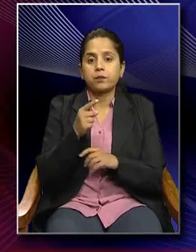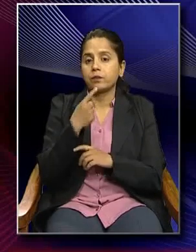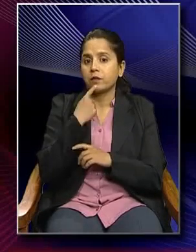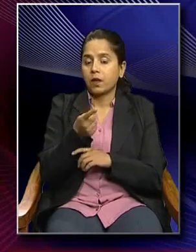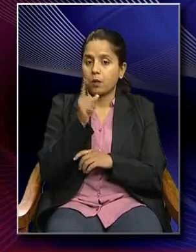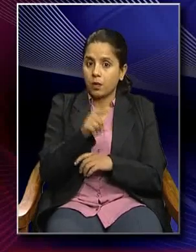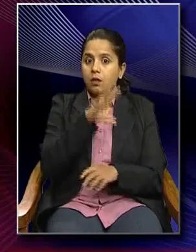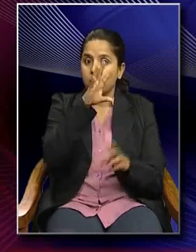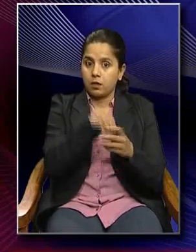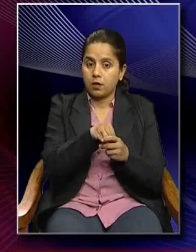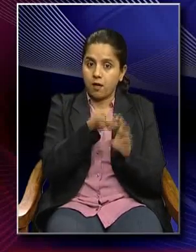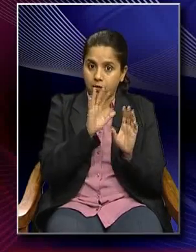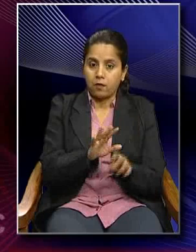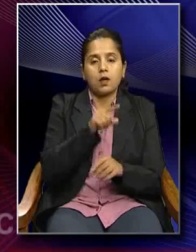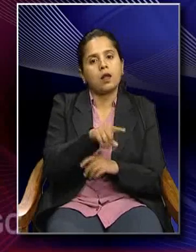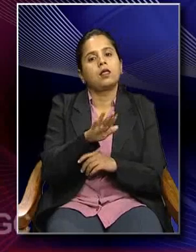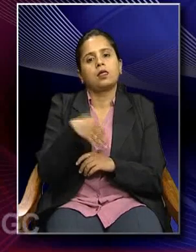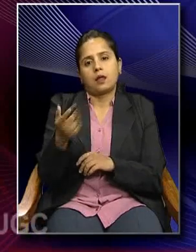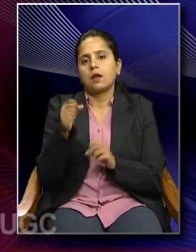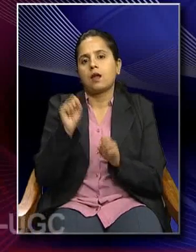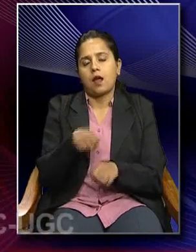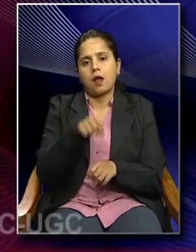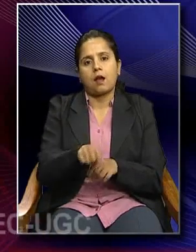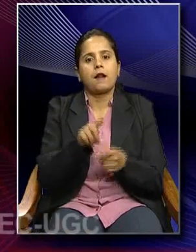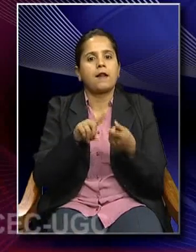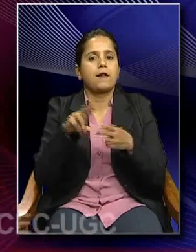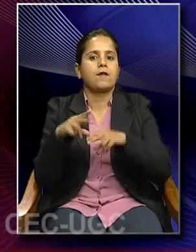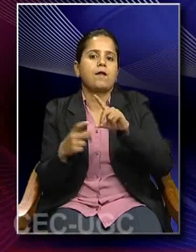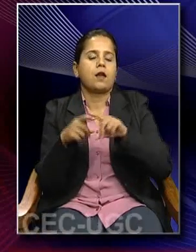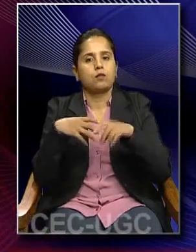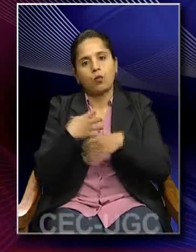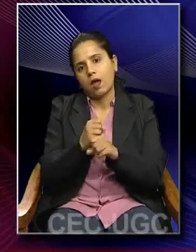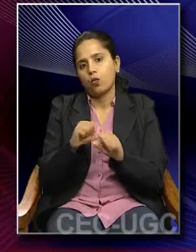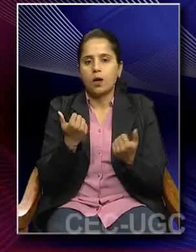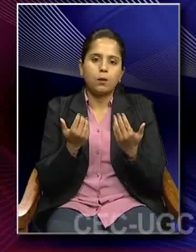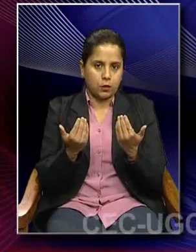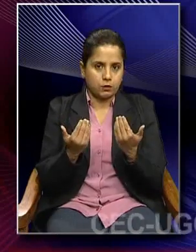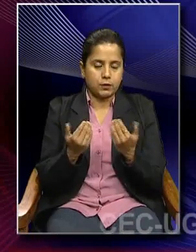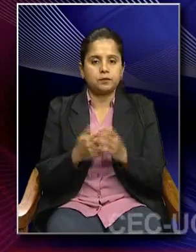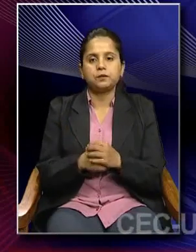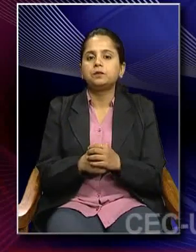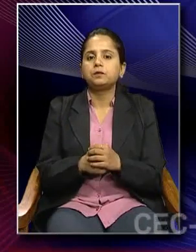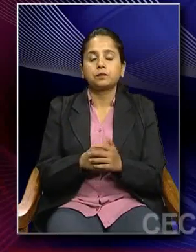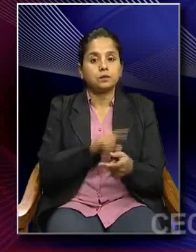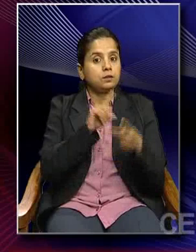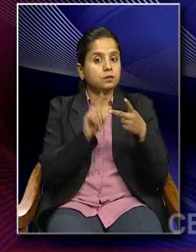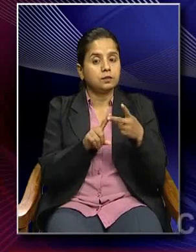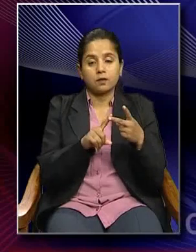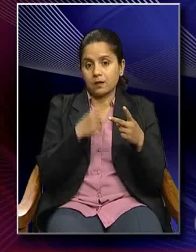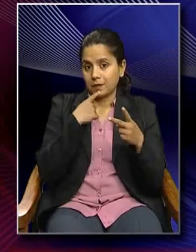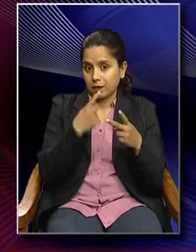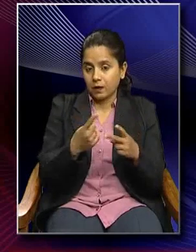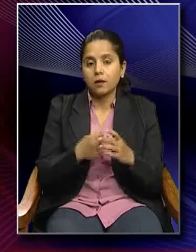be there in it, only then an effect will be produced. The second one